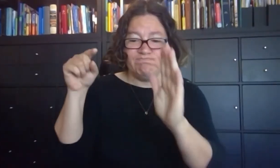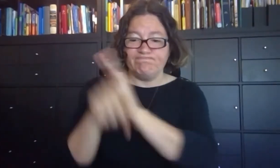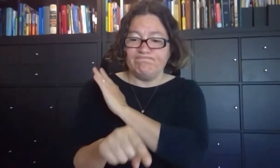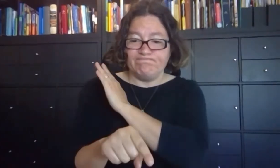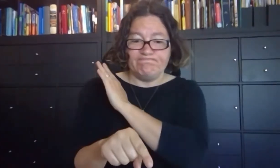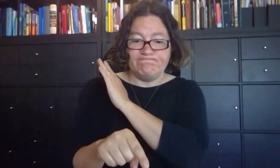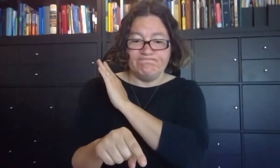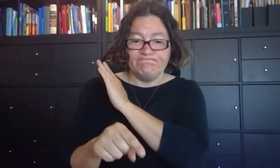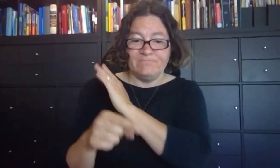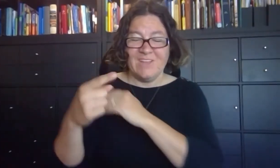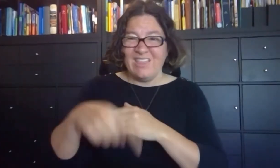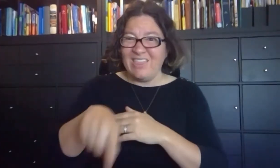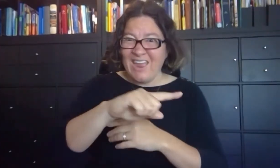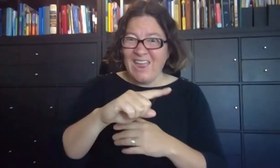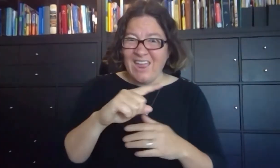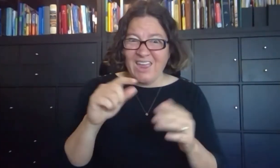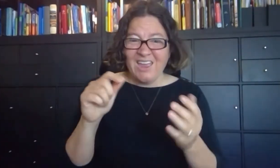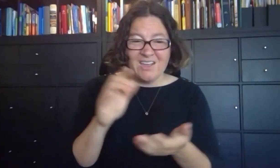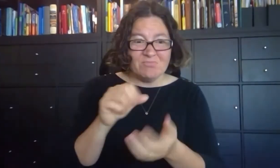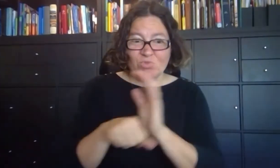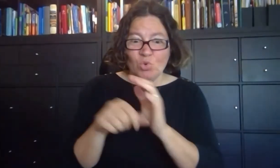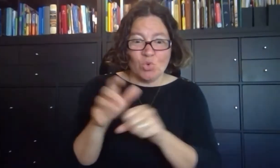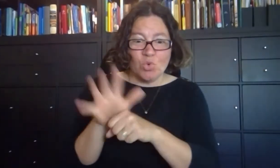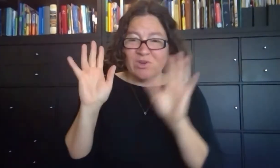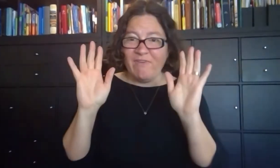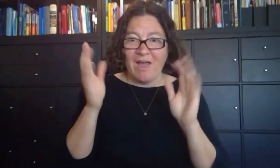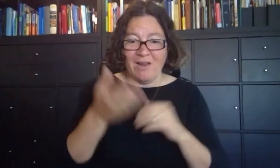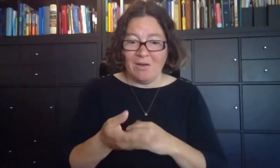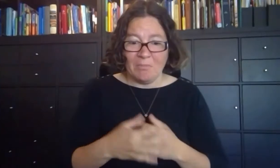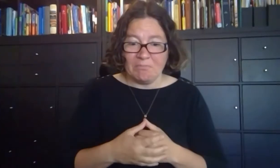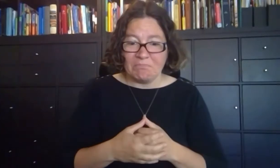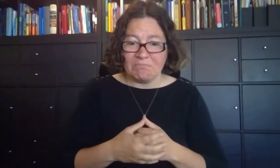over to be sentenced to death, and they crucified him.